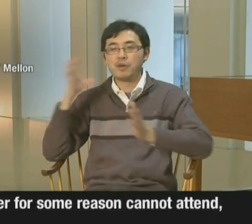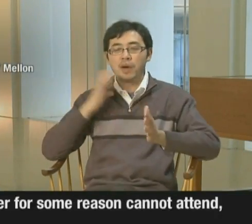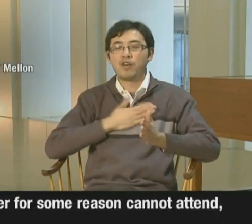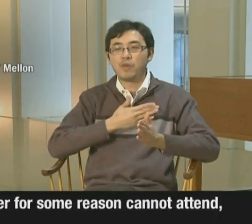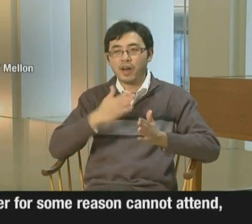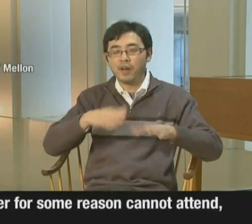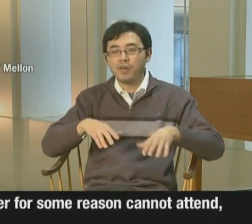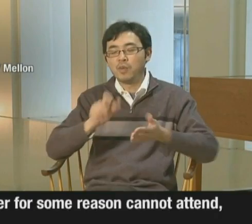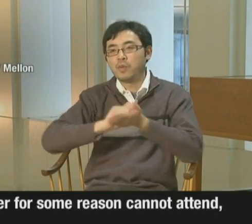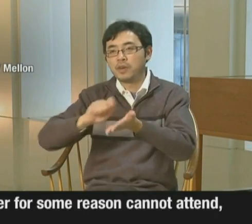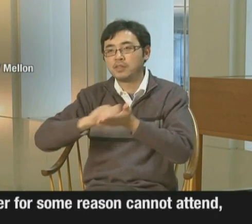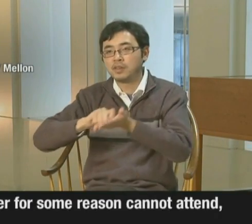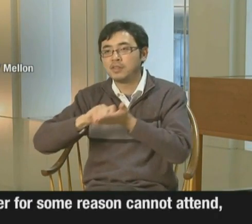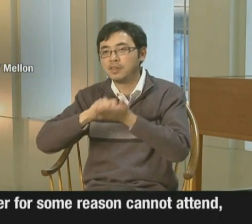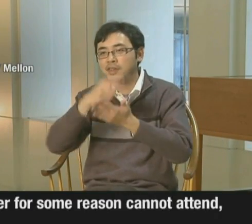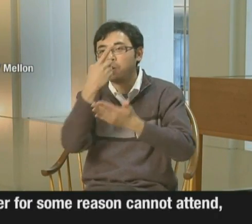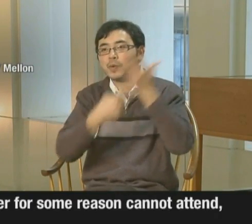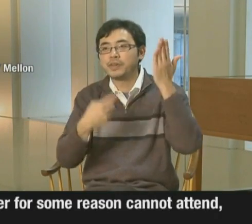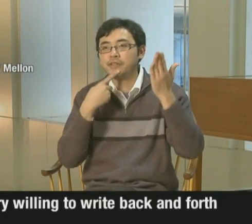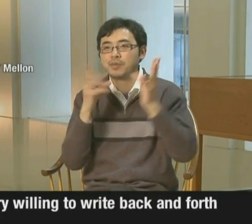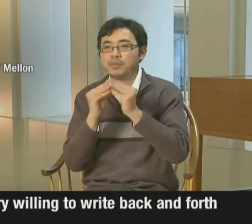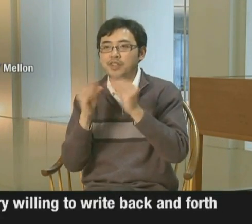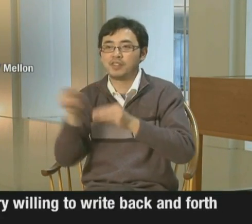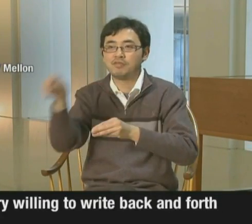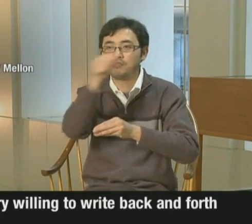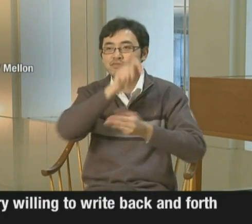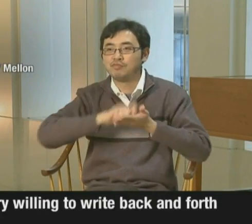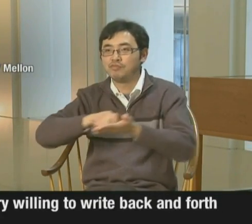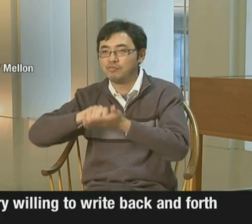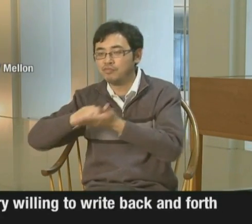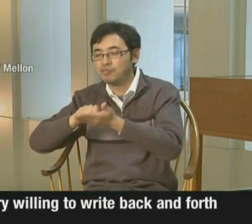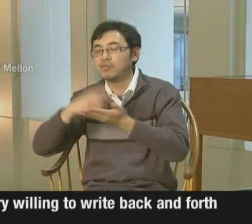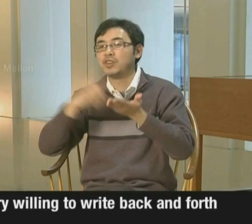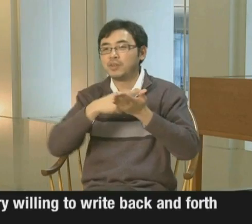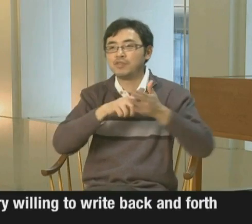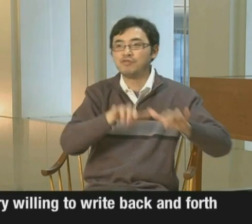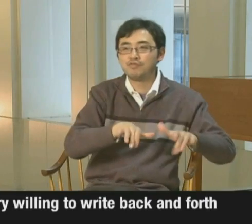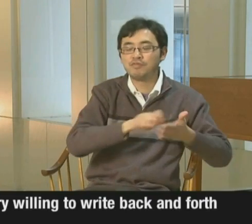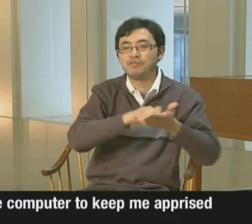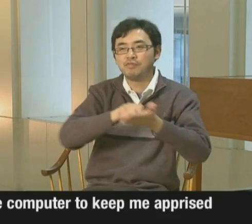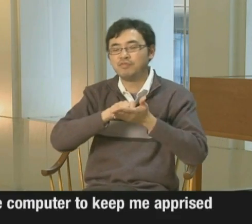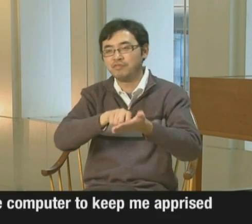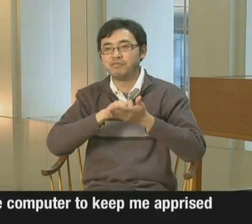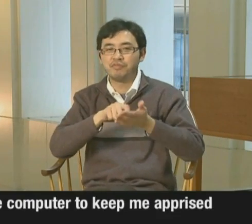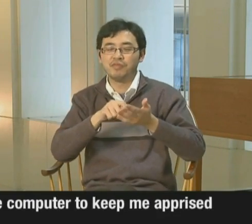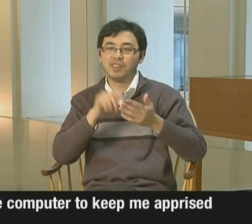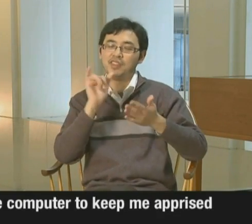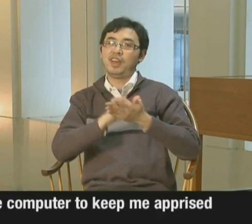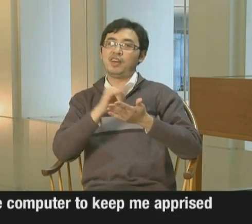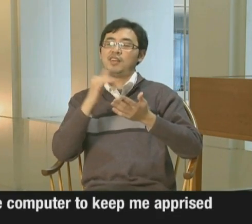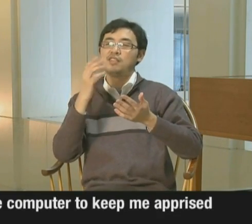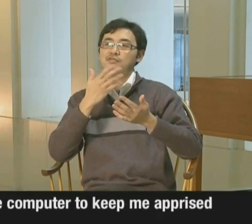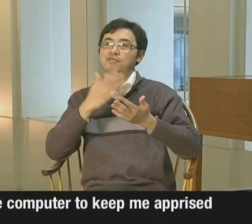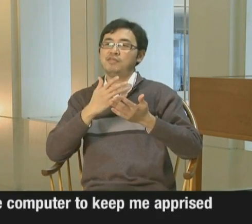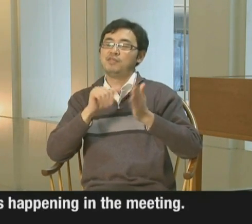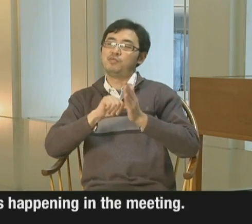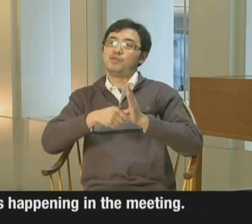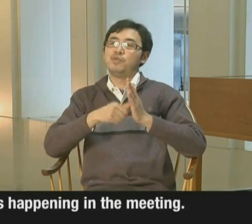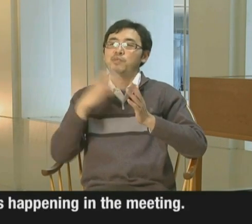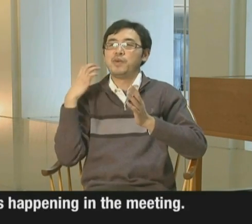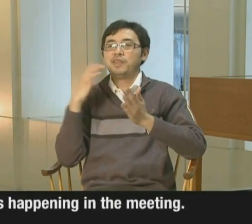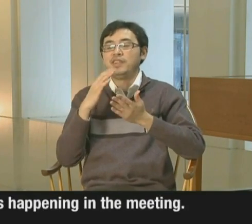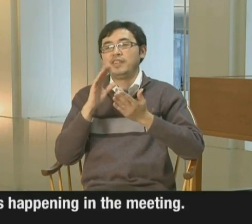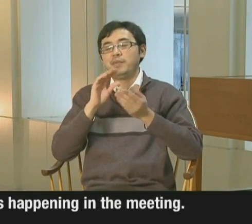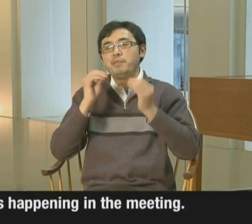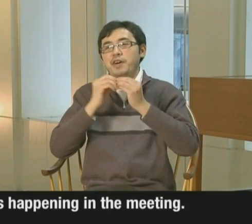If the interpreter for some reason cannot attend, my boss is very willing to write back and forth or type on the computer to keep me apprised of